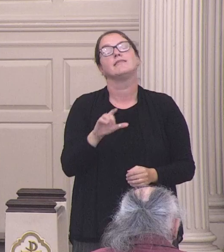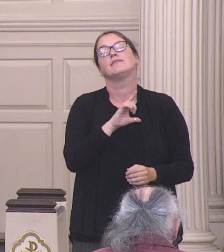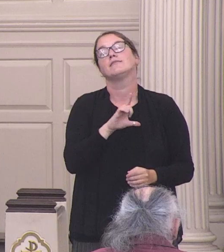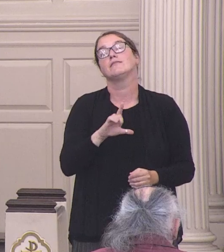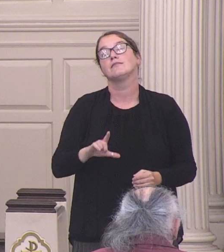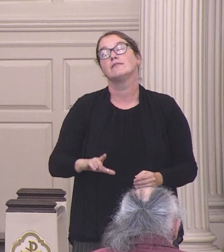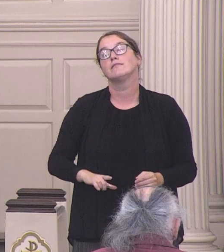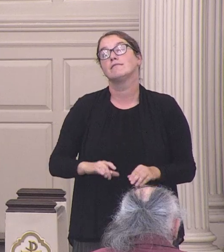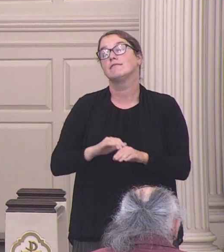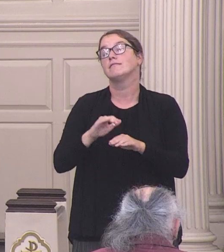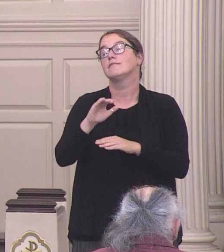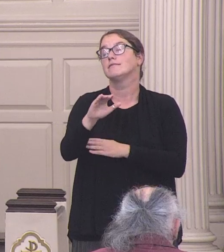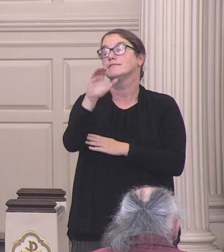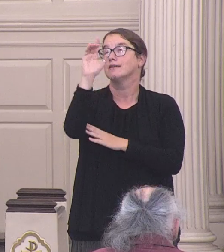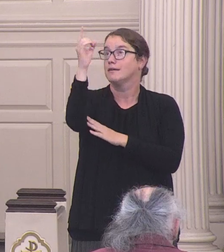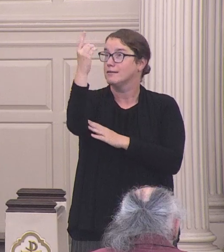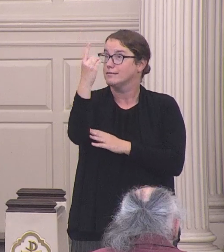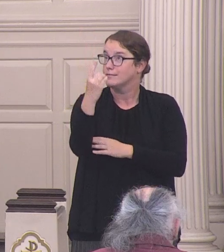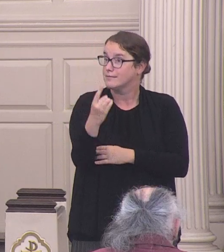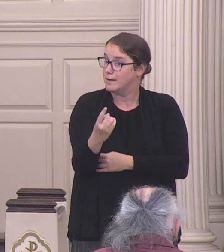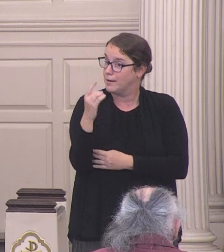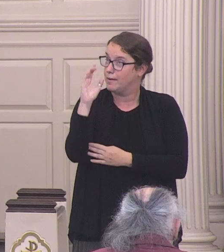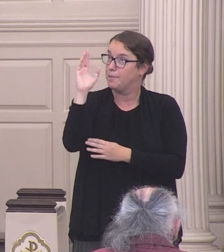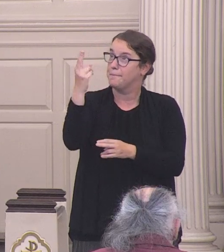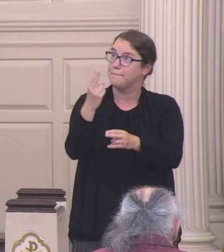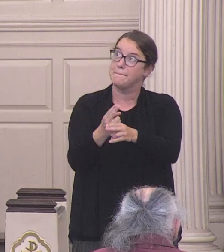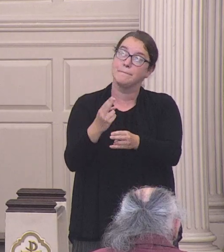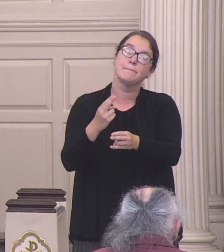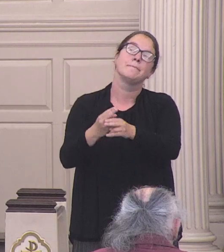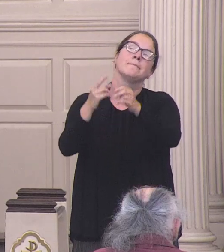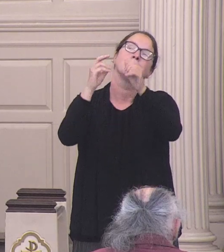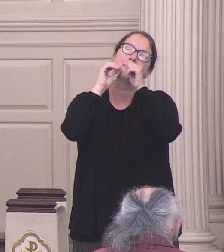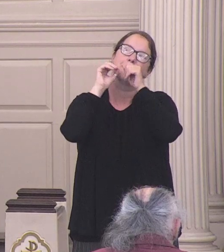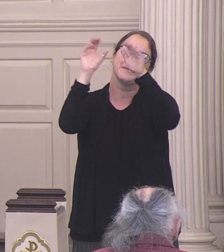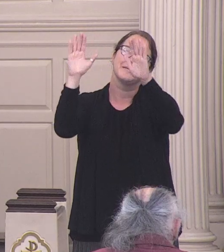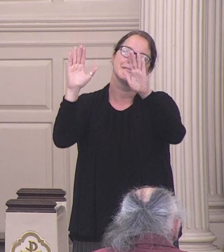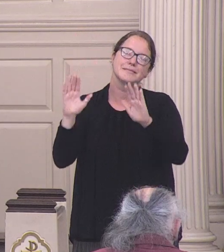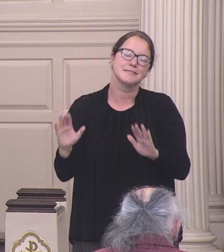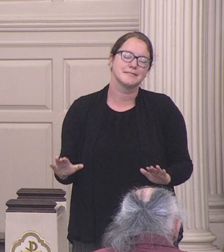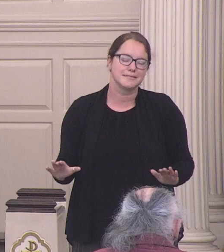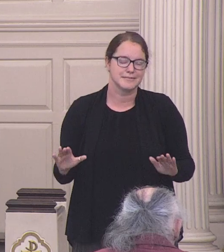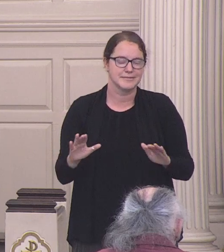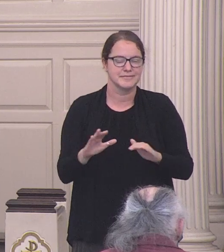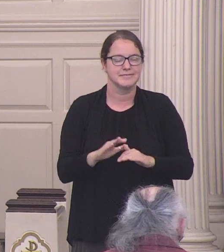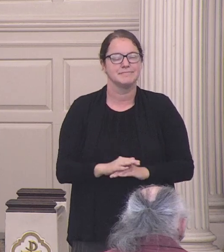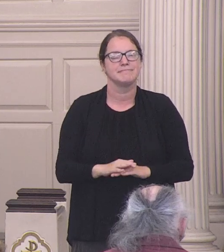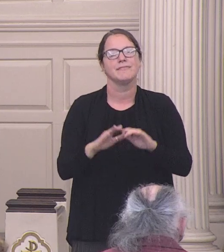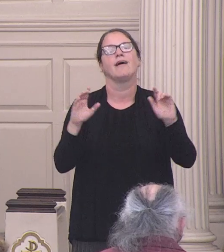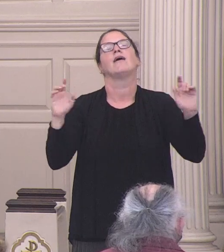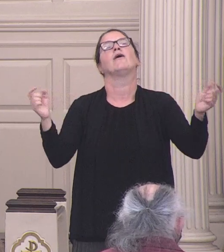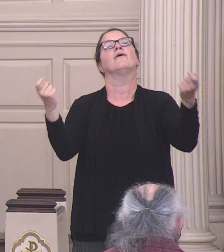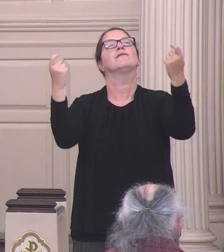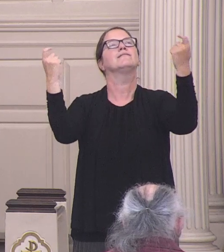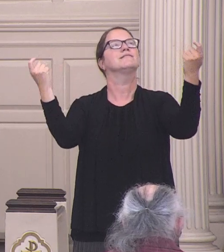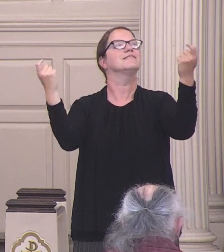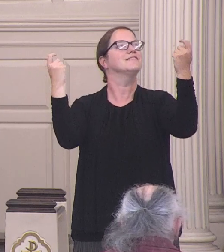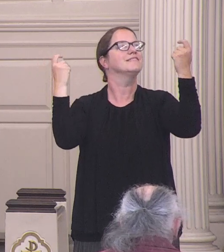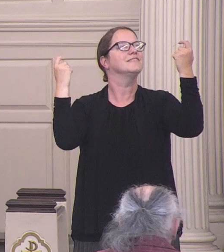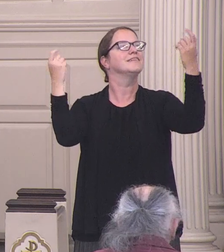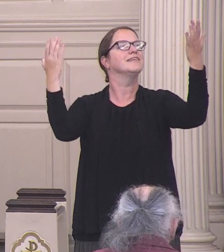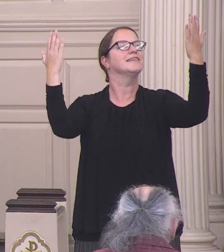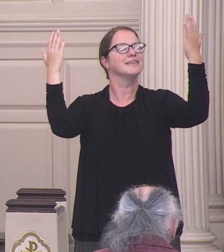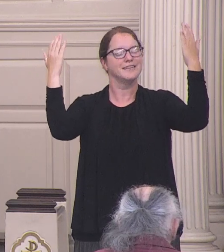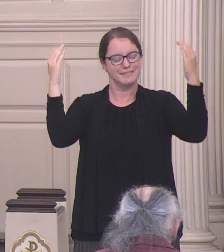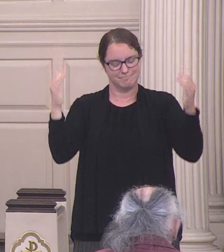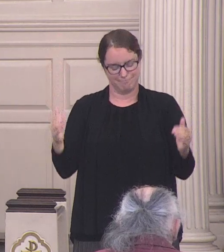highest. Blessed is he who comes in the name of the